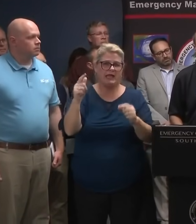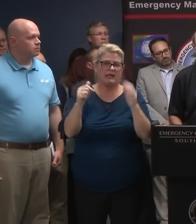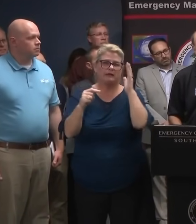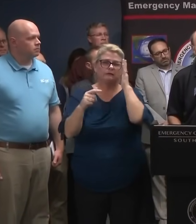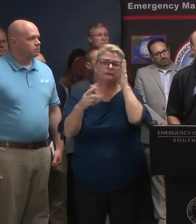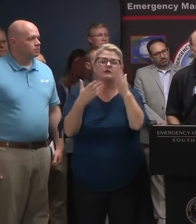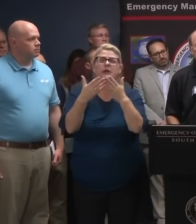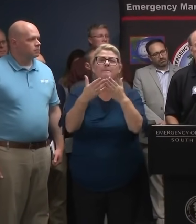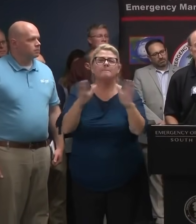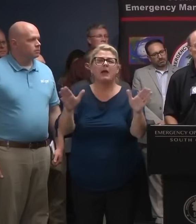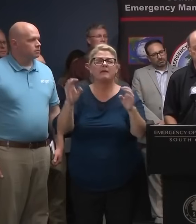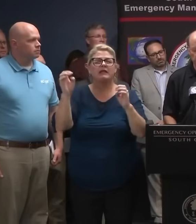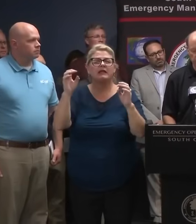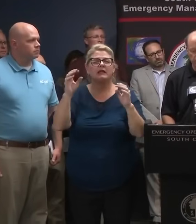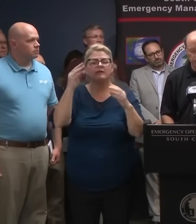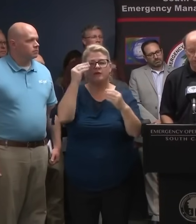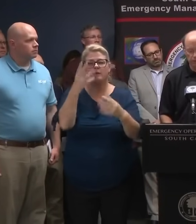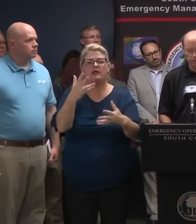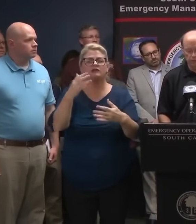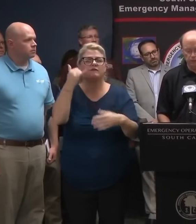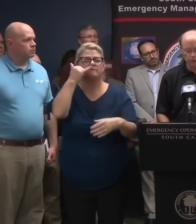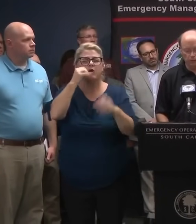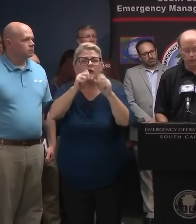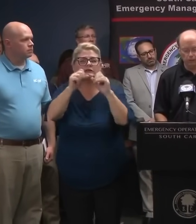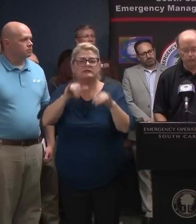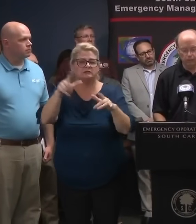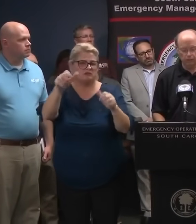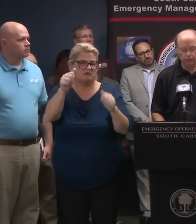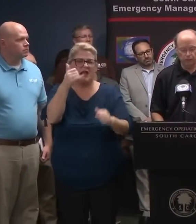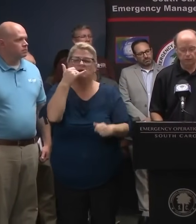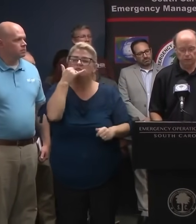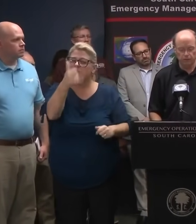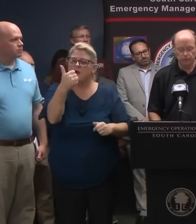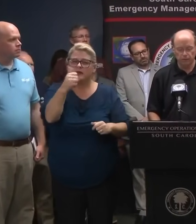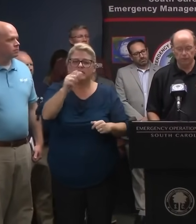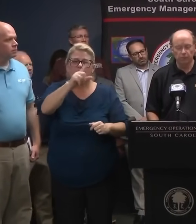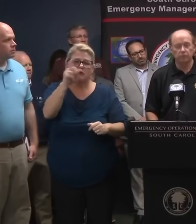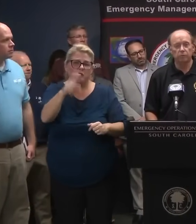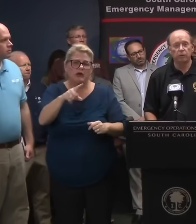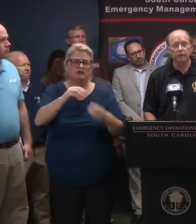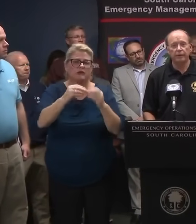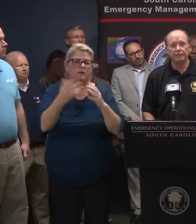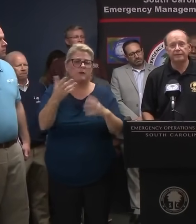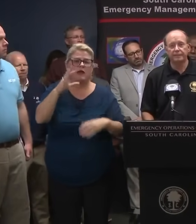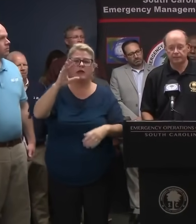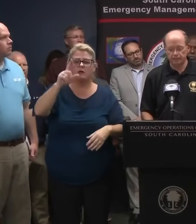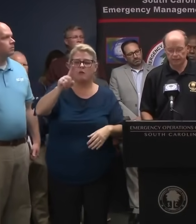public information phone system is operational for residents to call in with any questions, and the number is